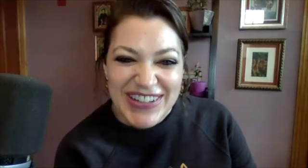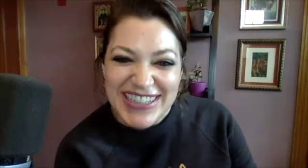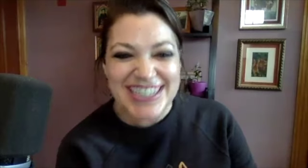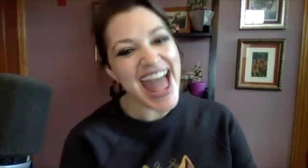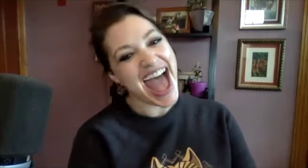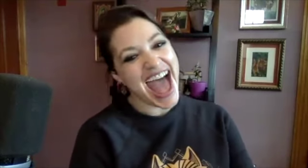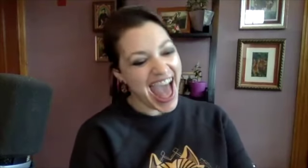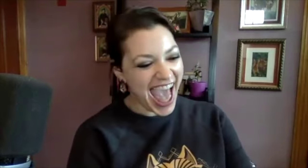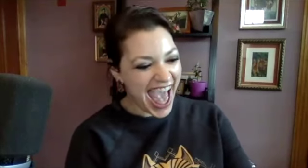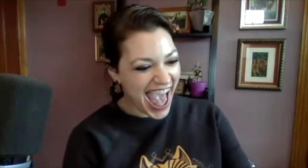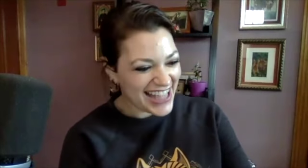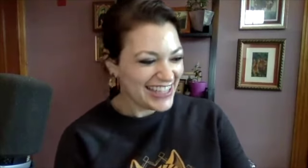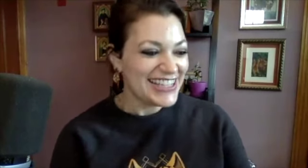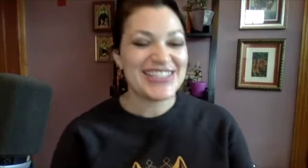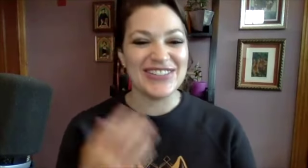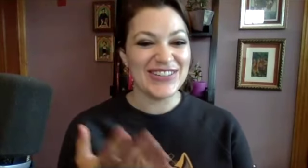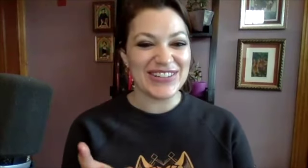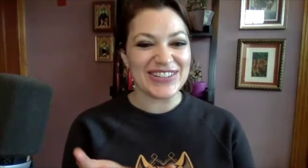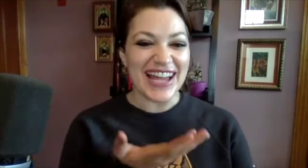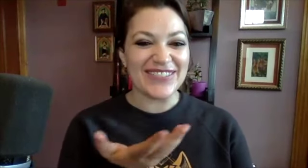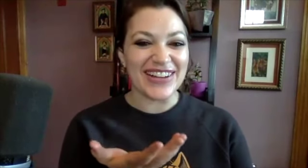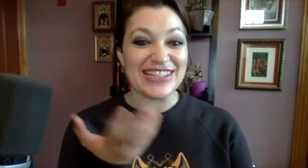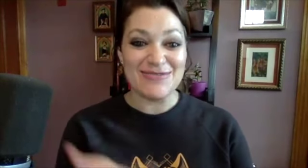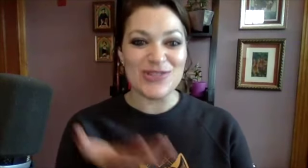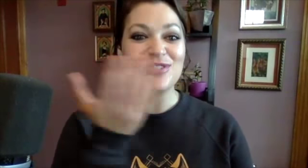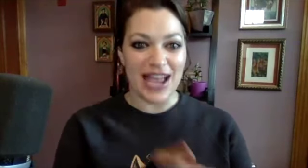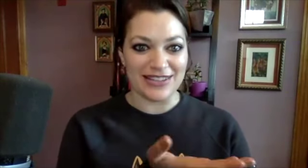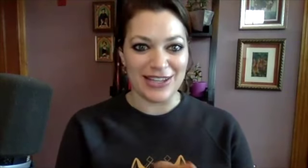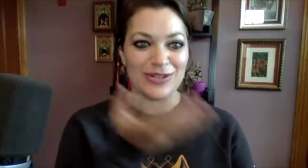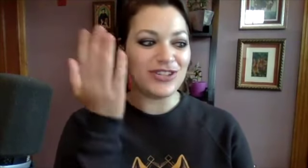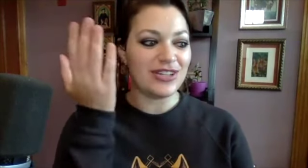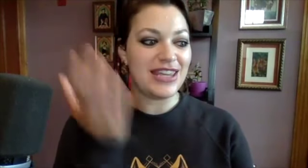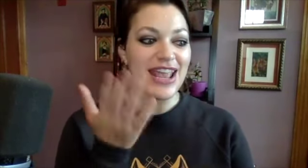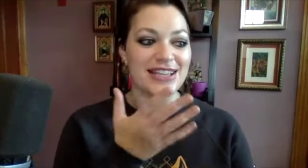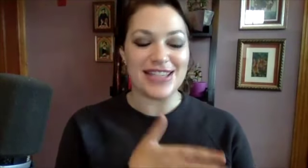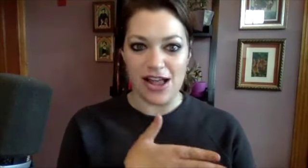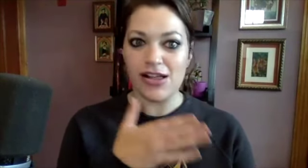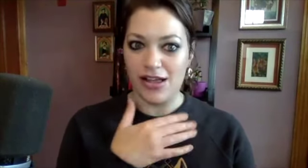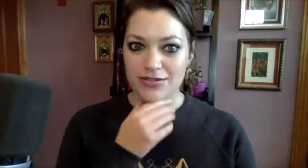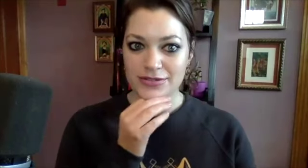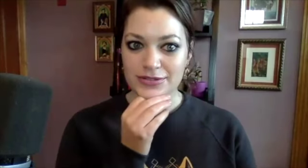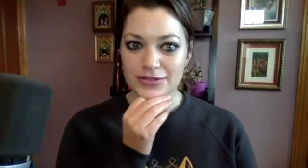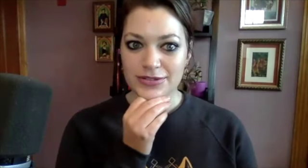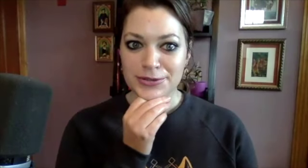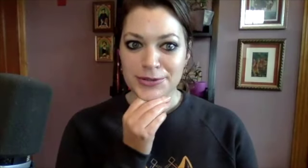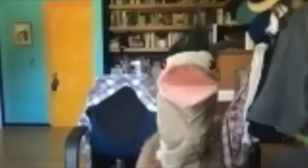George. So you learned a lot about emu sign language, ESL, huh? Yeah.